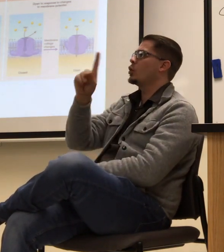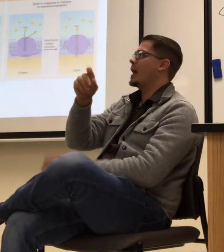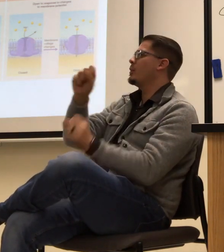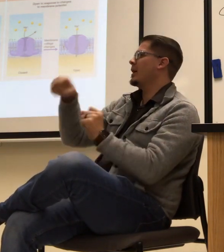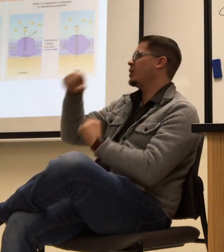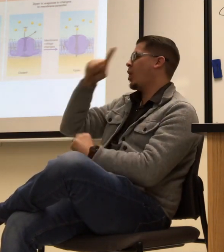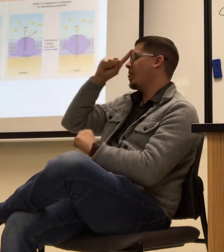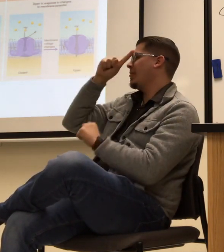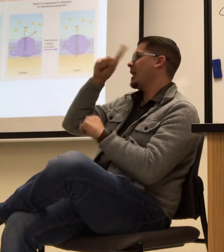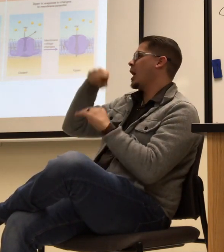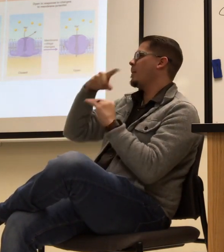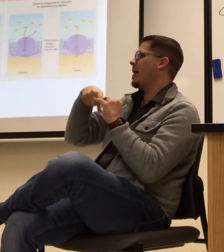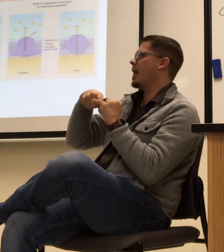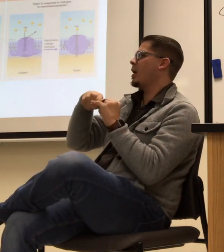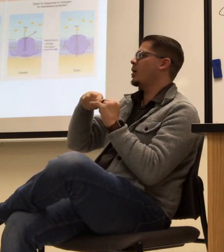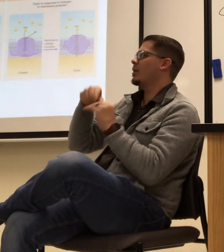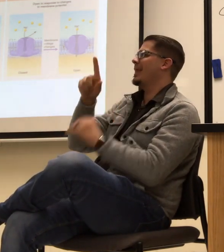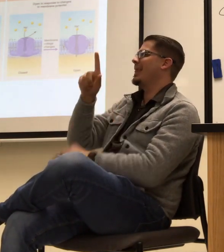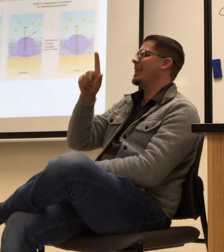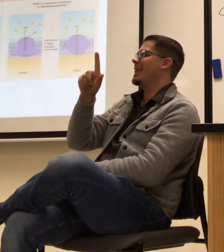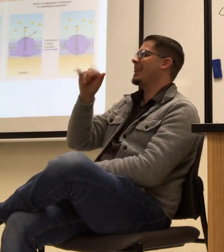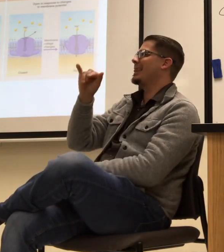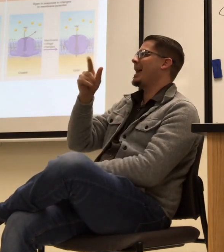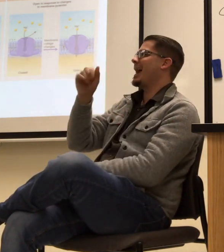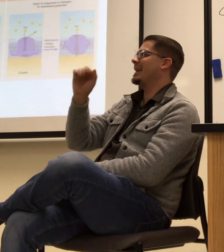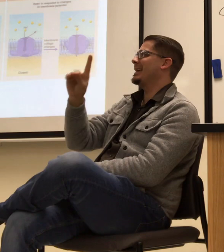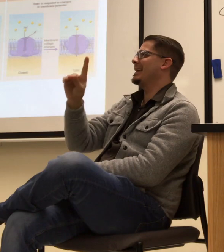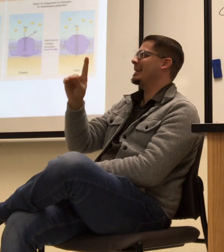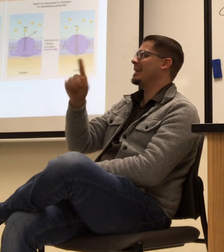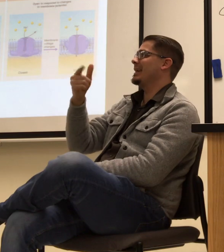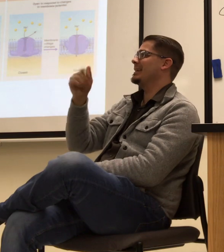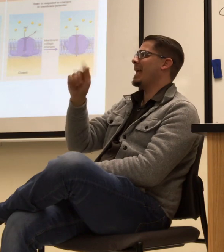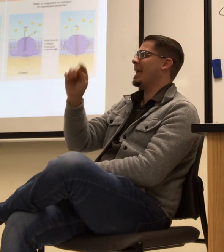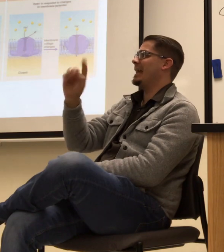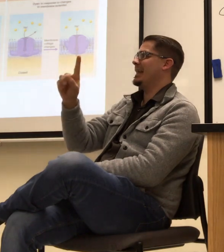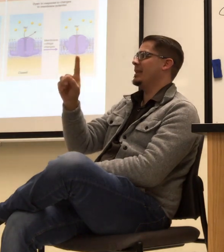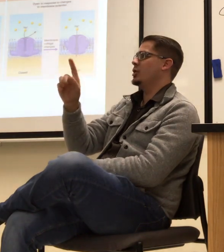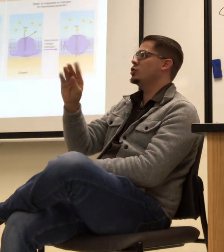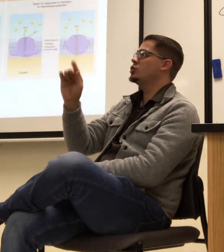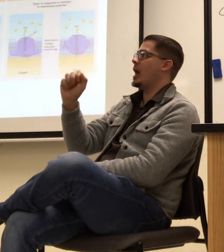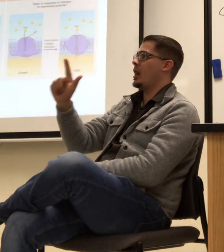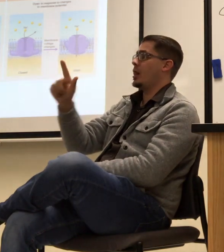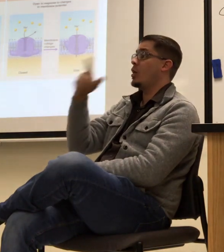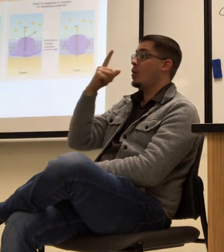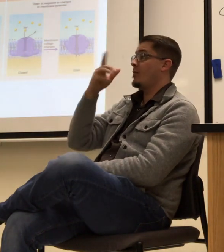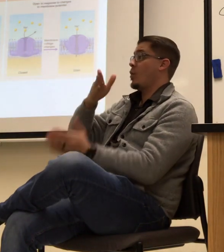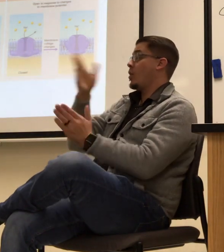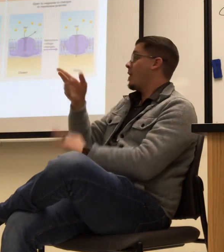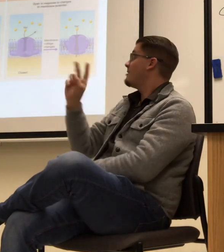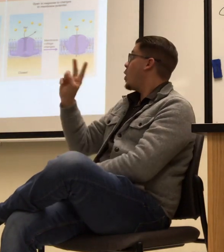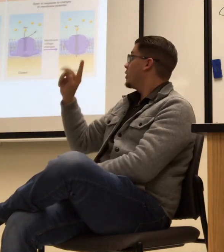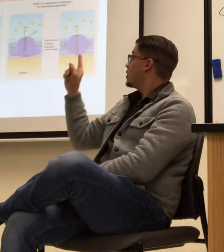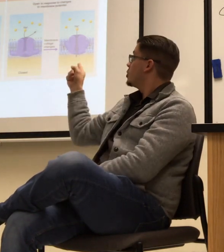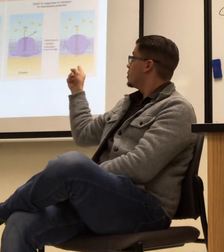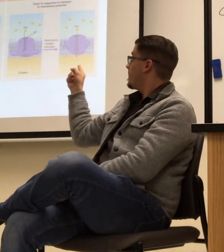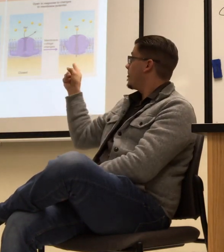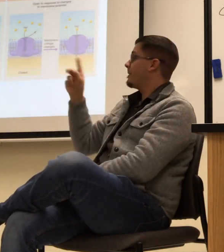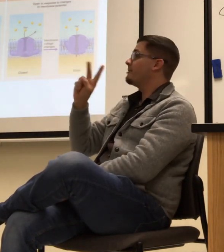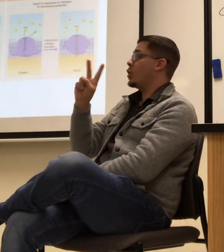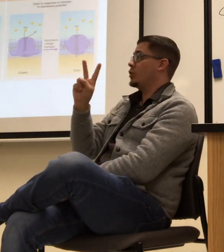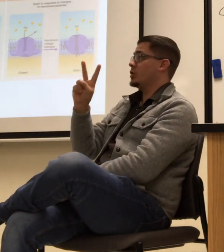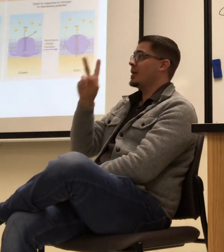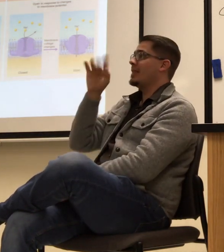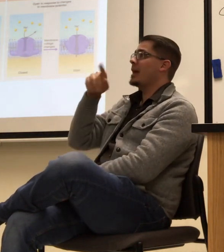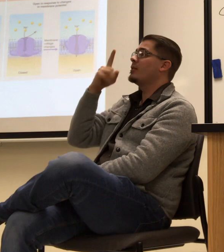about the ligand-gated channels. And we'll take a look at that again. For the voltage-gated channels, that is